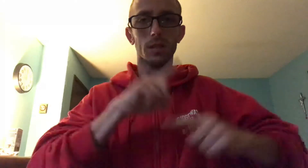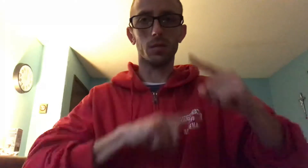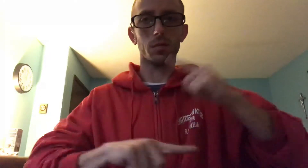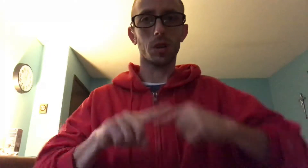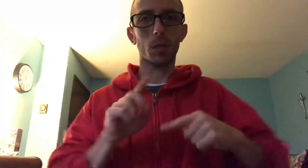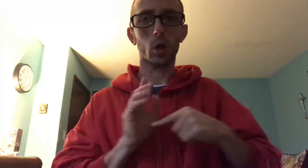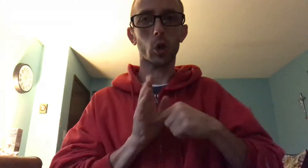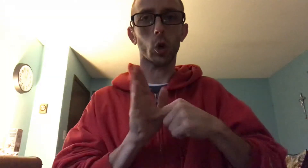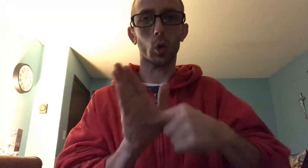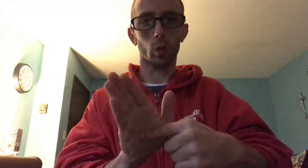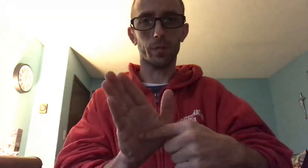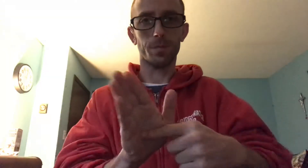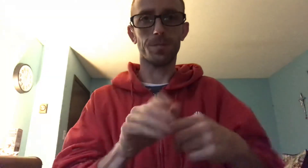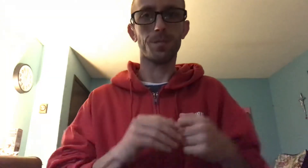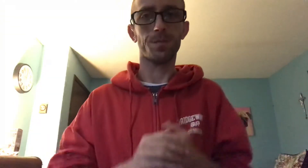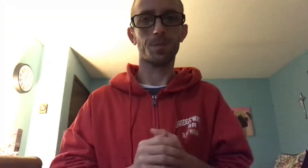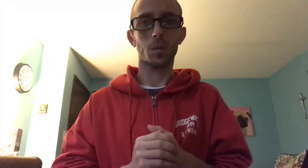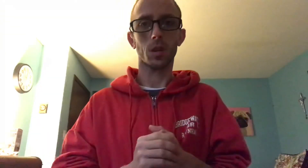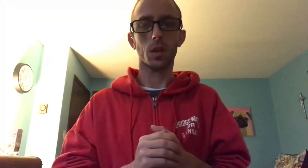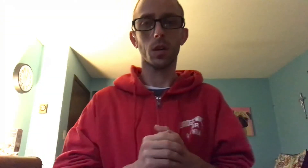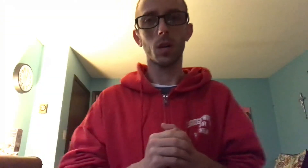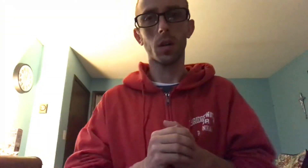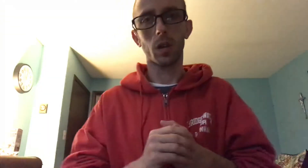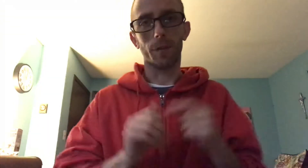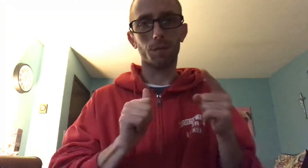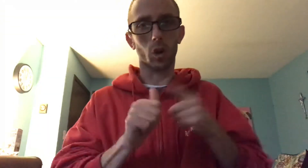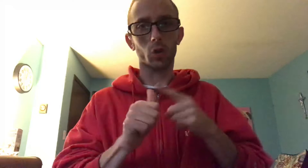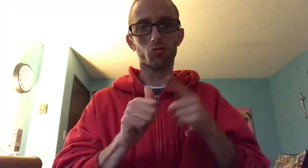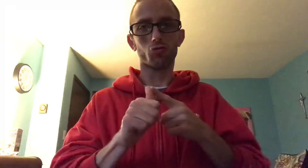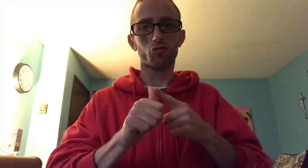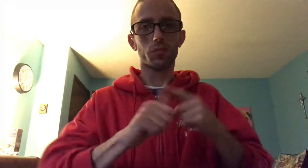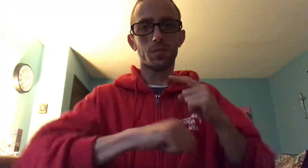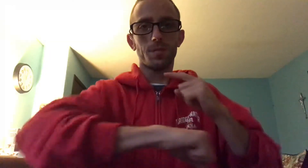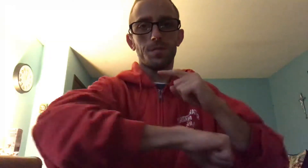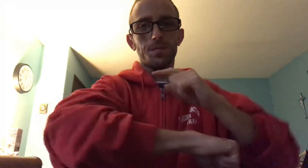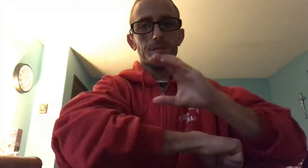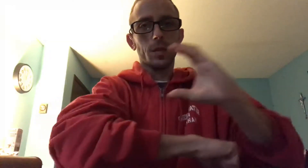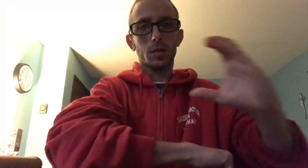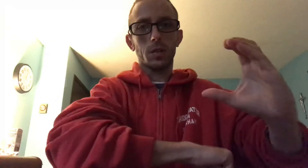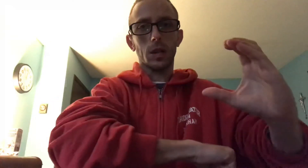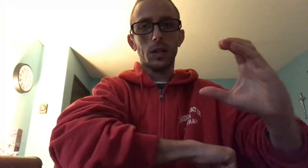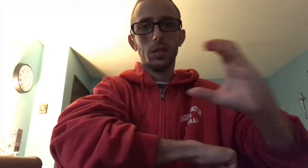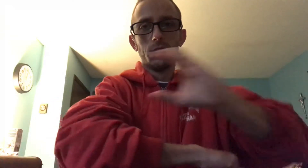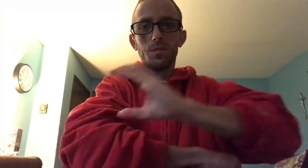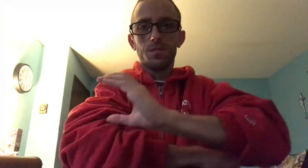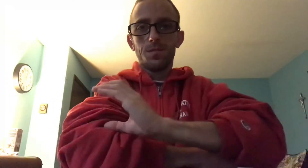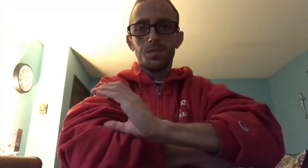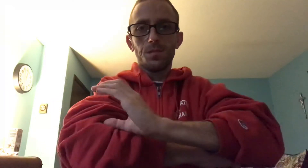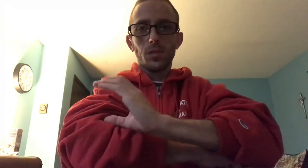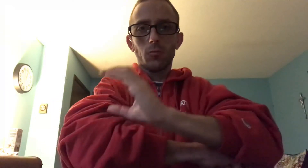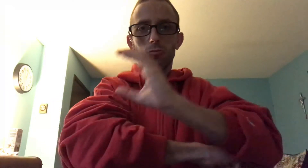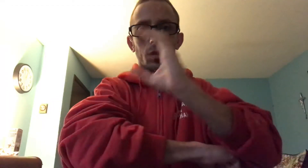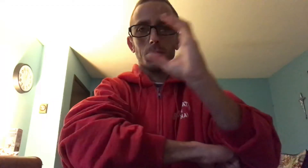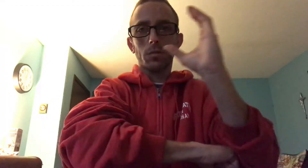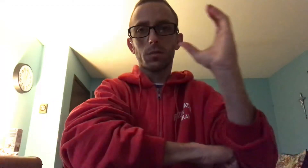I'm going show you. I'm specialties. Trapment.